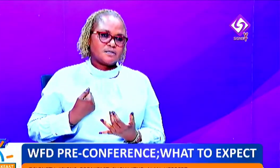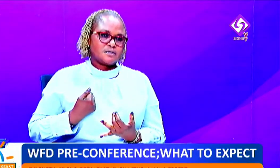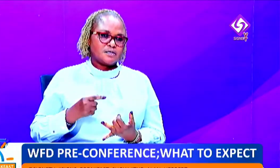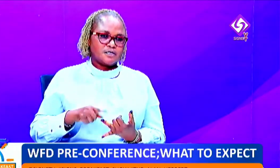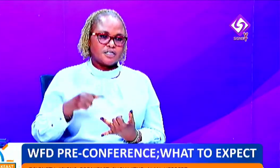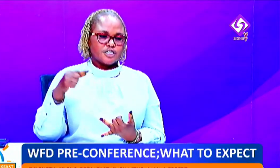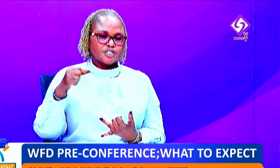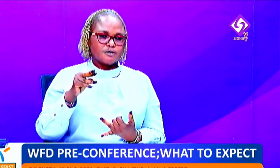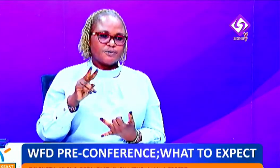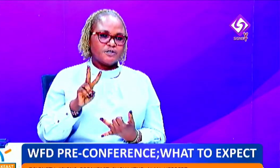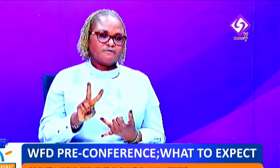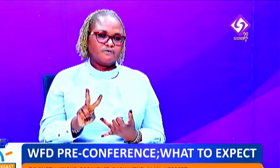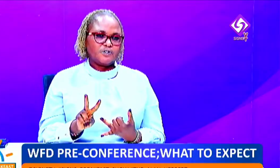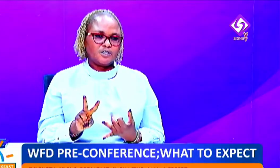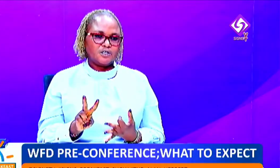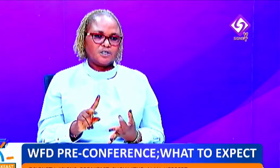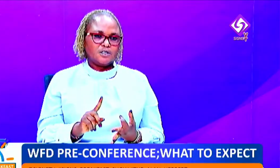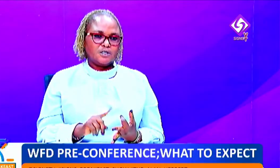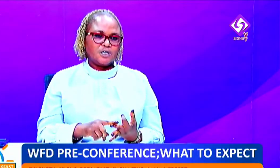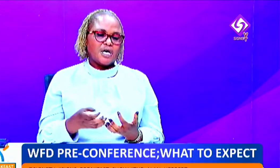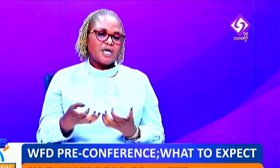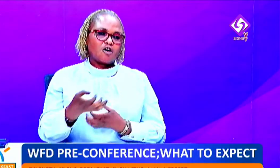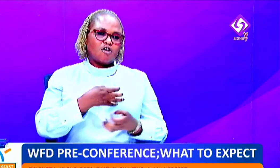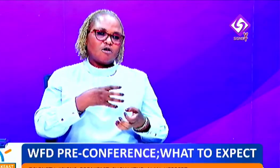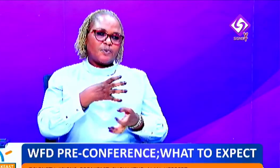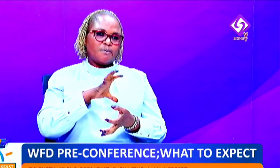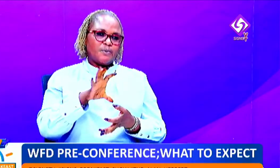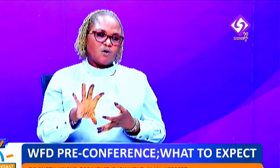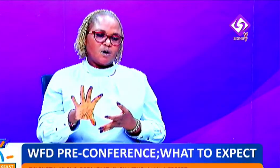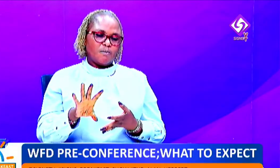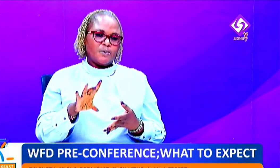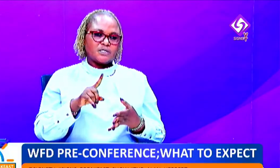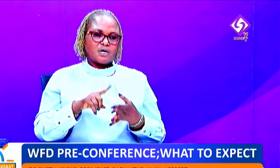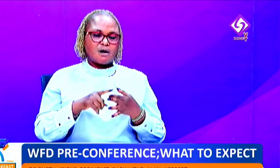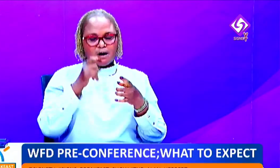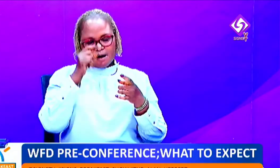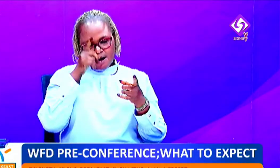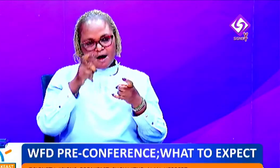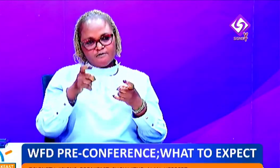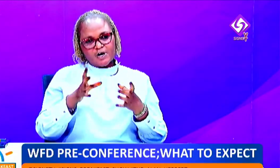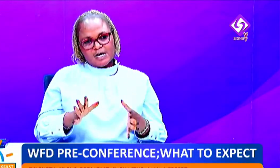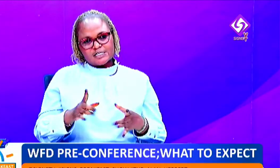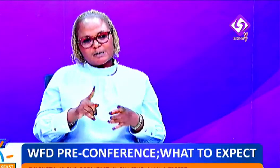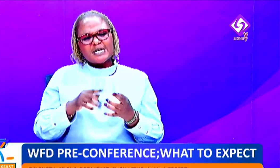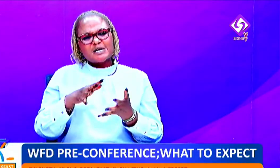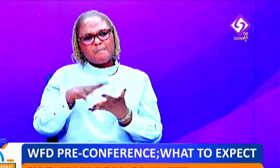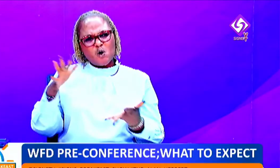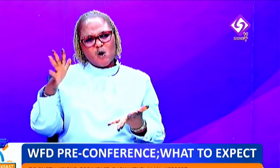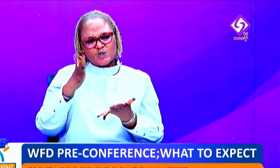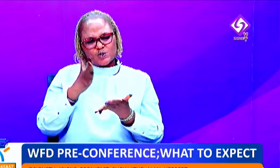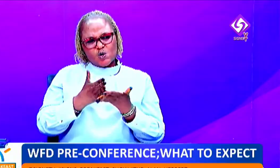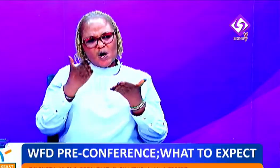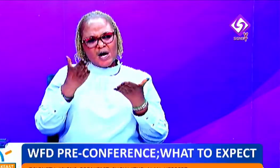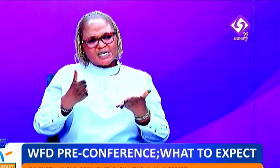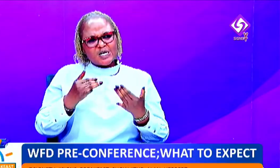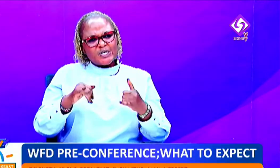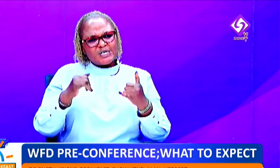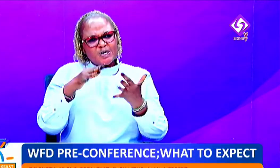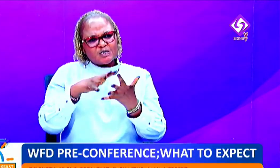and girls. We also work in gender-based violence and economic empowerment, and also teaching them about governance.